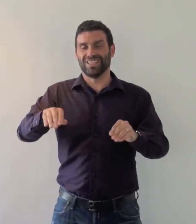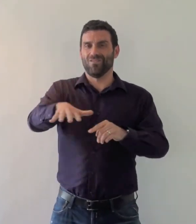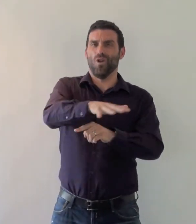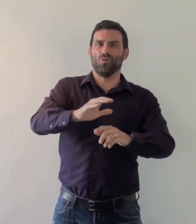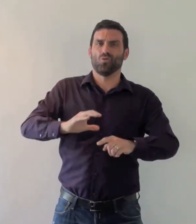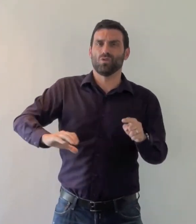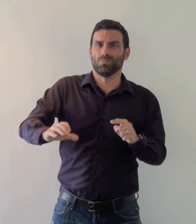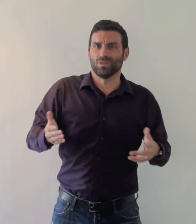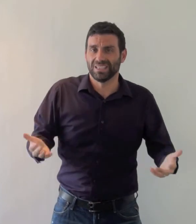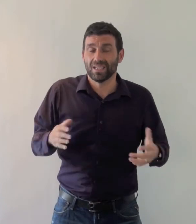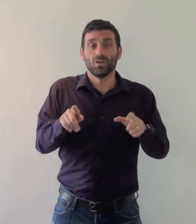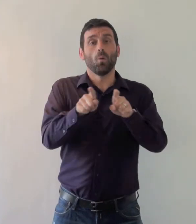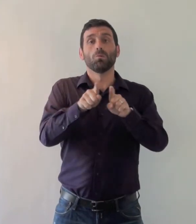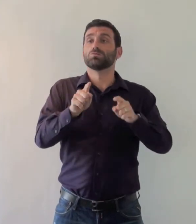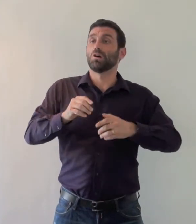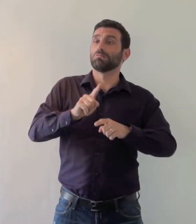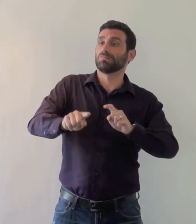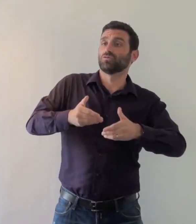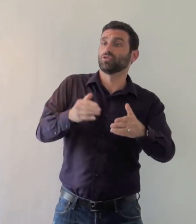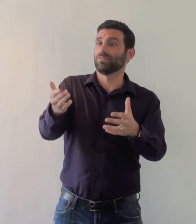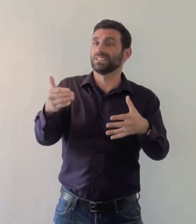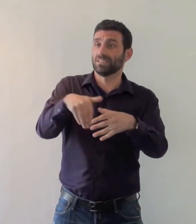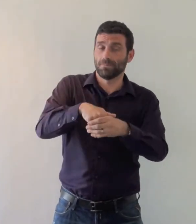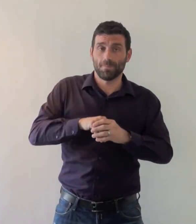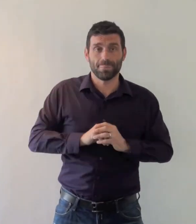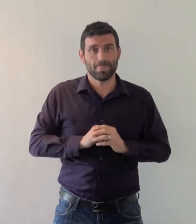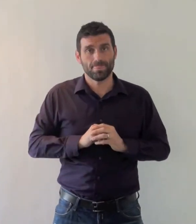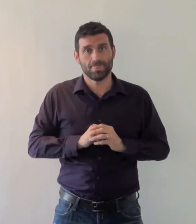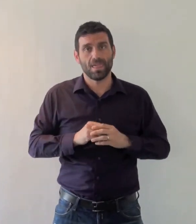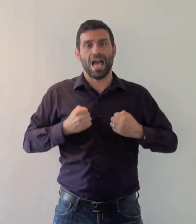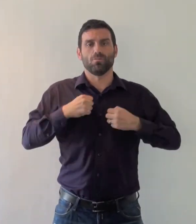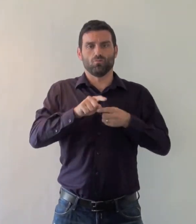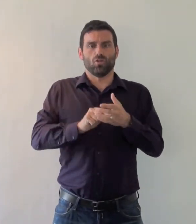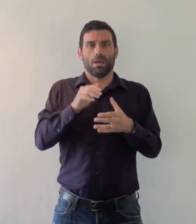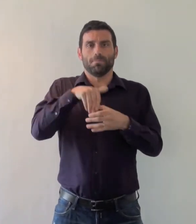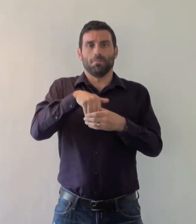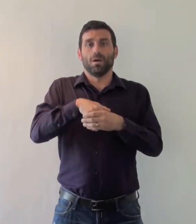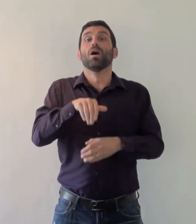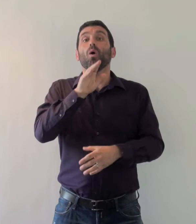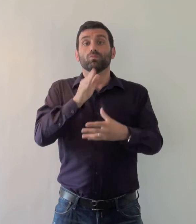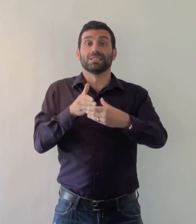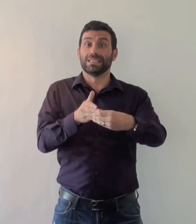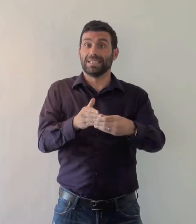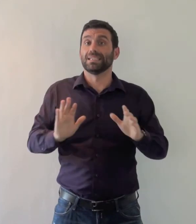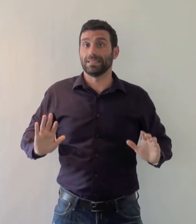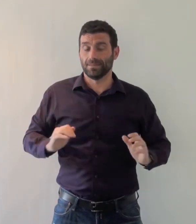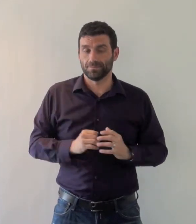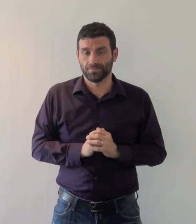free, yes free, training to the local community and services. All of this will be done with the support and participation of our